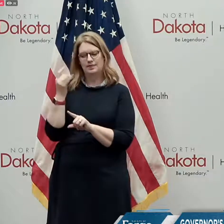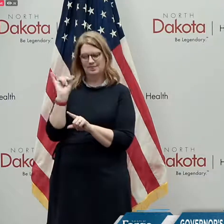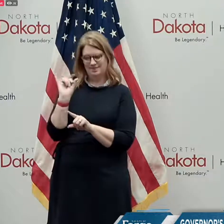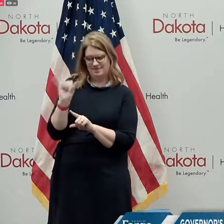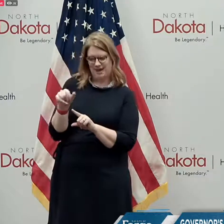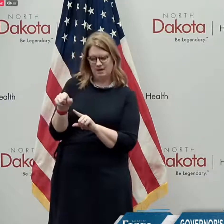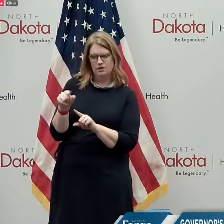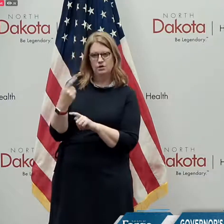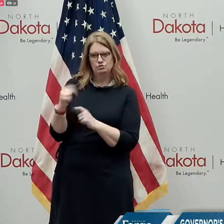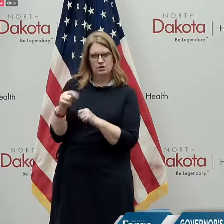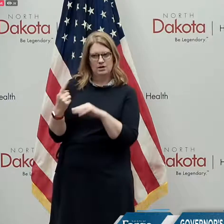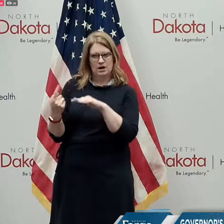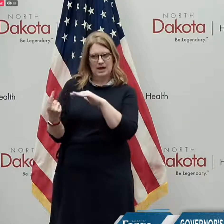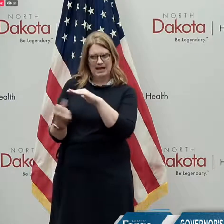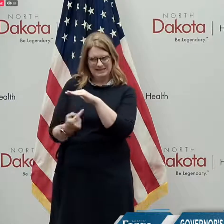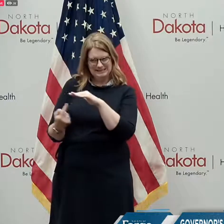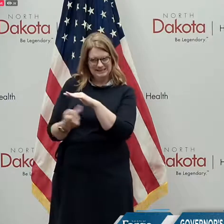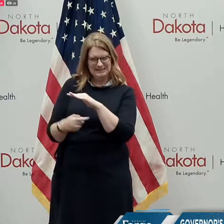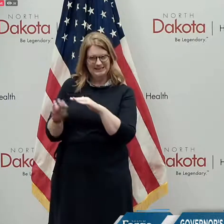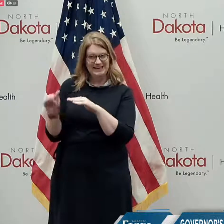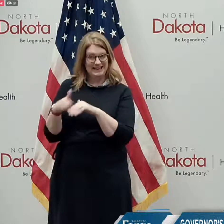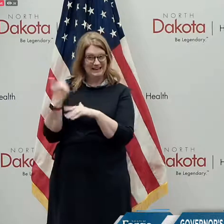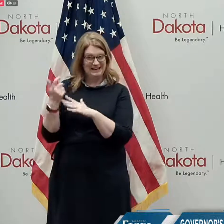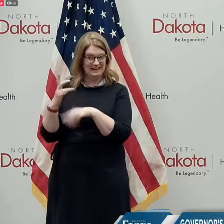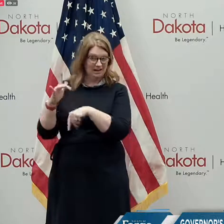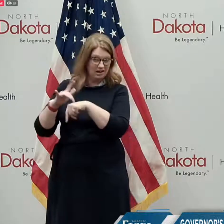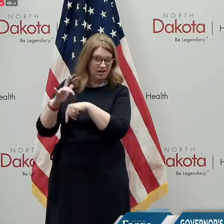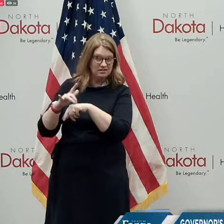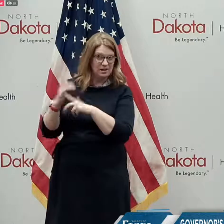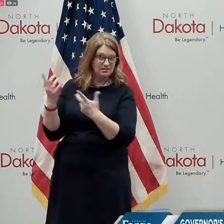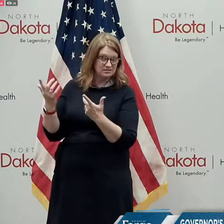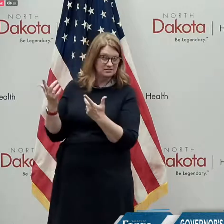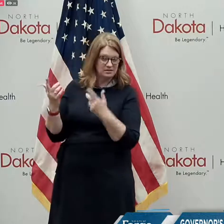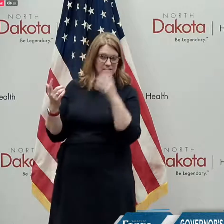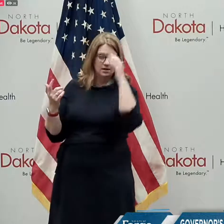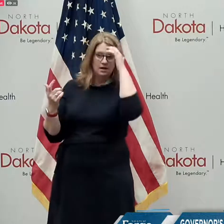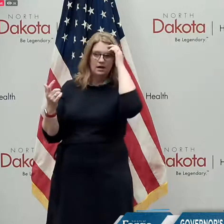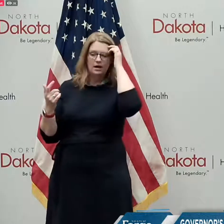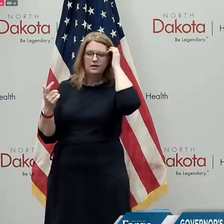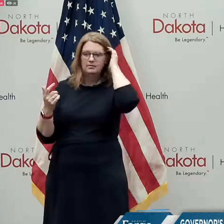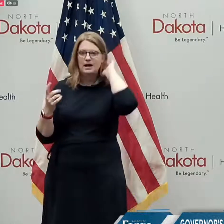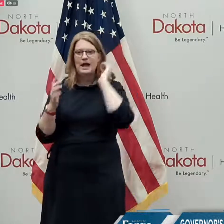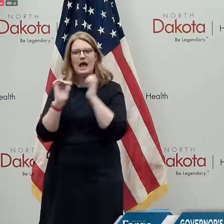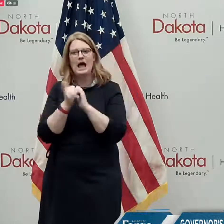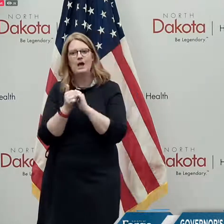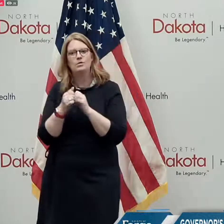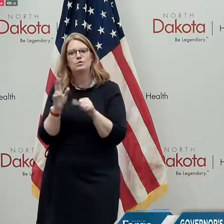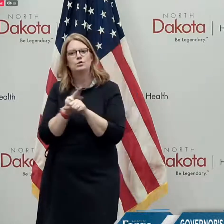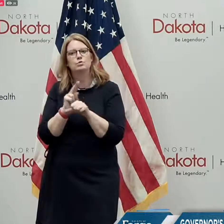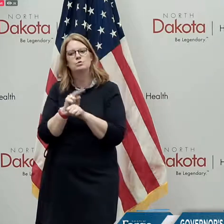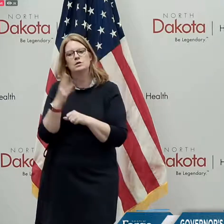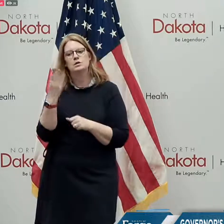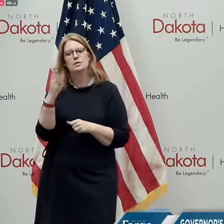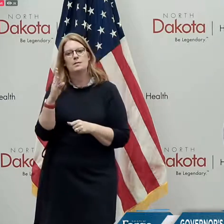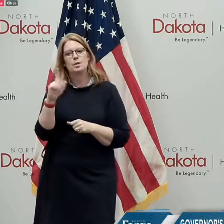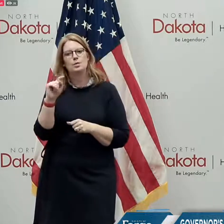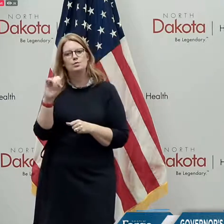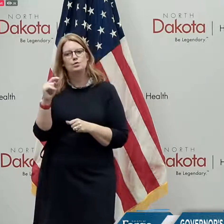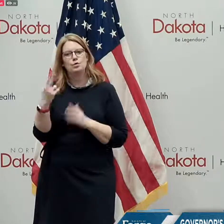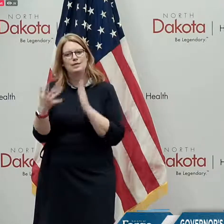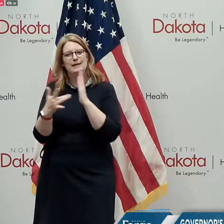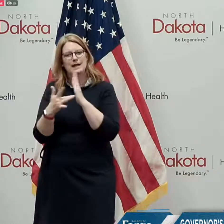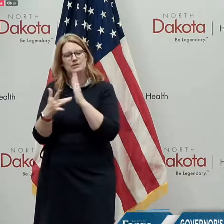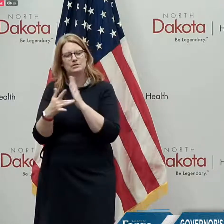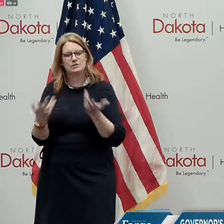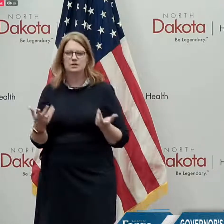to isolate any contacts that may be in danger. And we do that with the Bluetooth technology. Think about